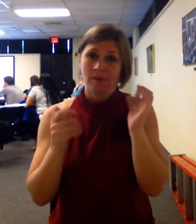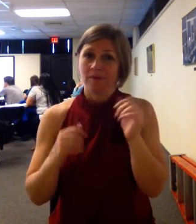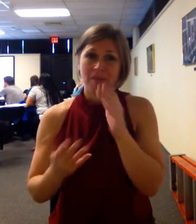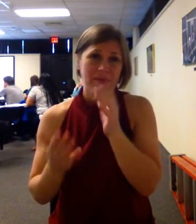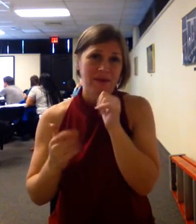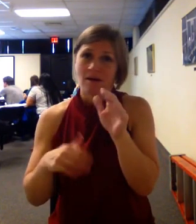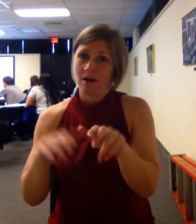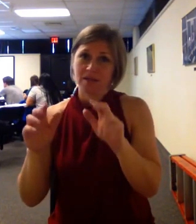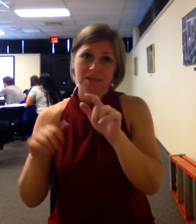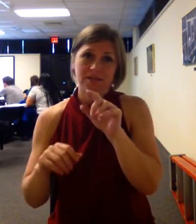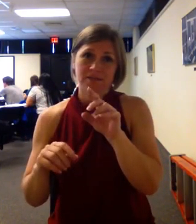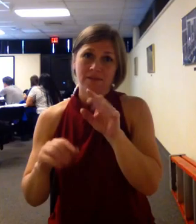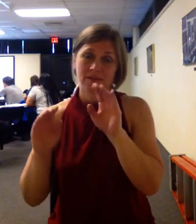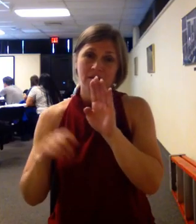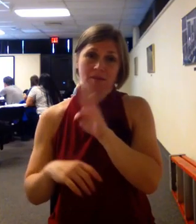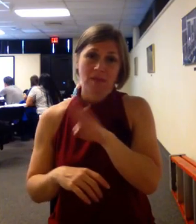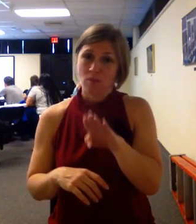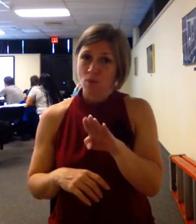So it'll show up again.